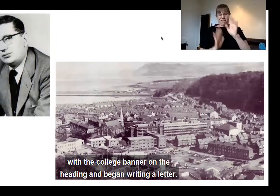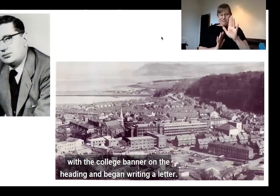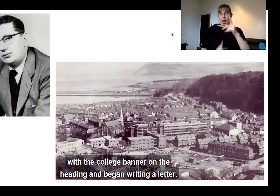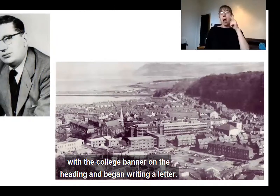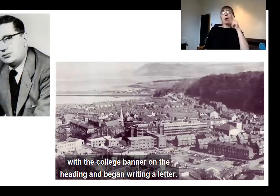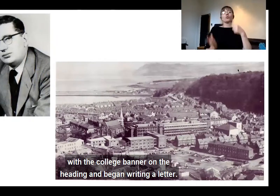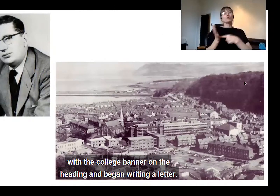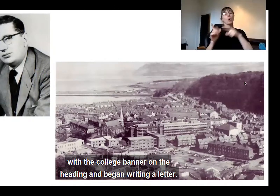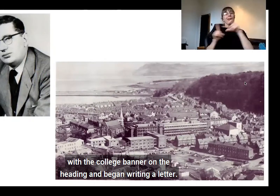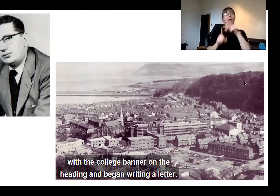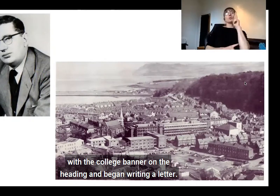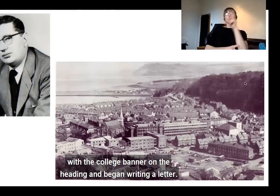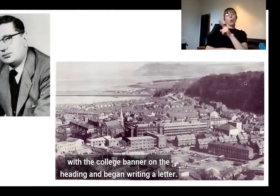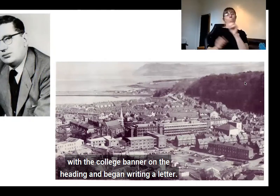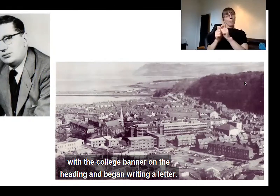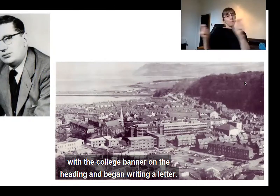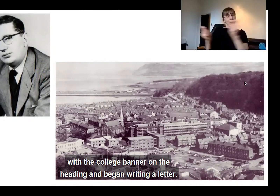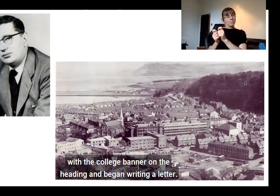a piece of paper with the college